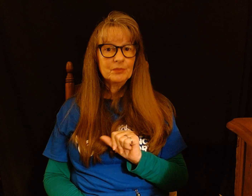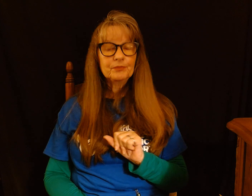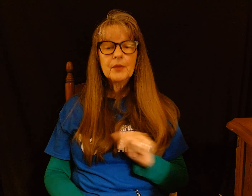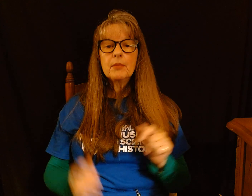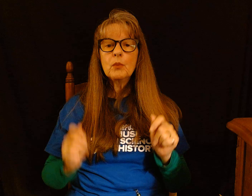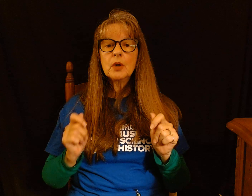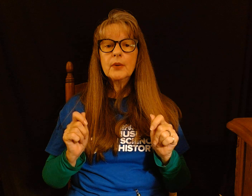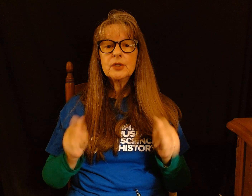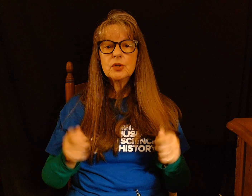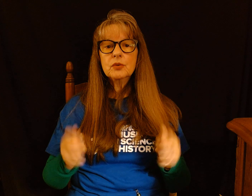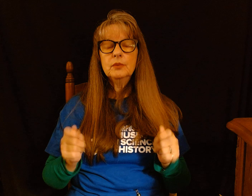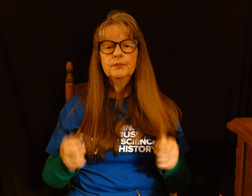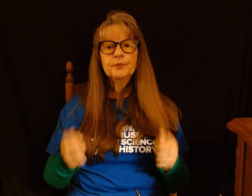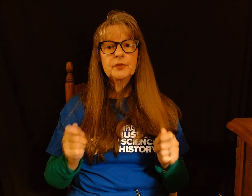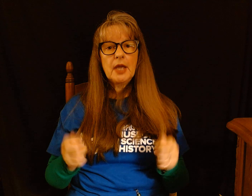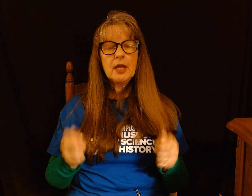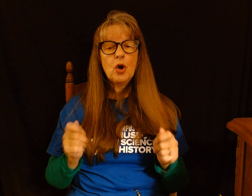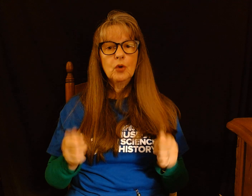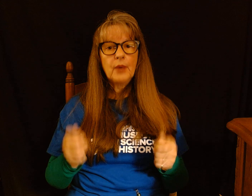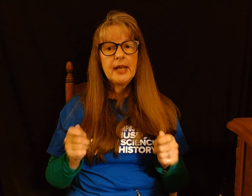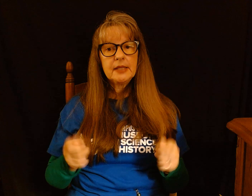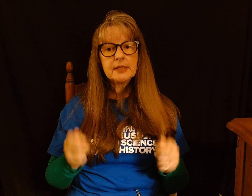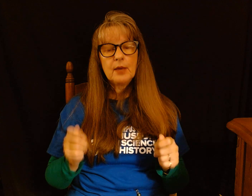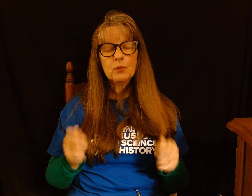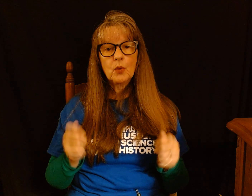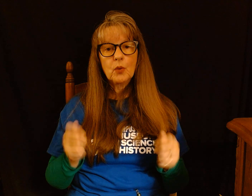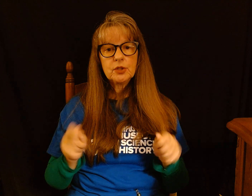But we're going to take our reins, and we're going to,